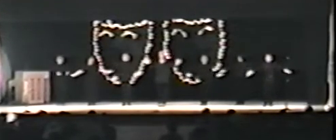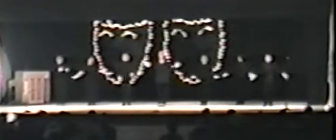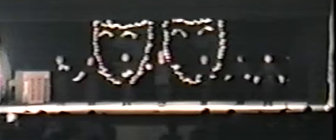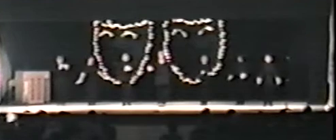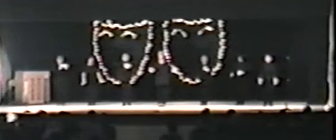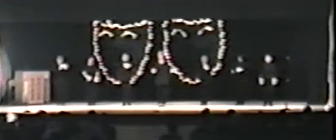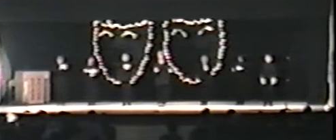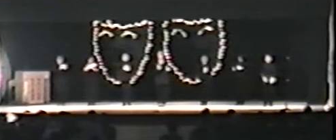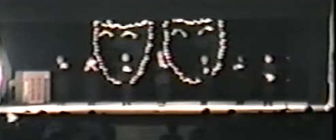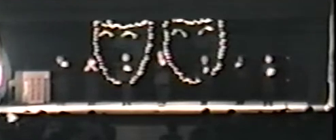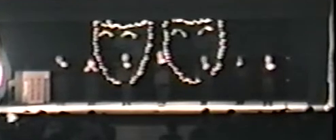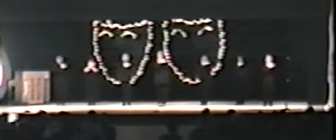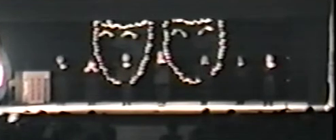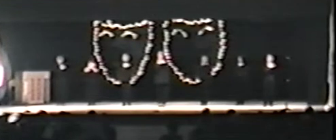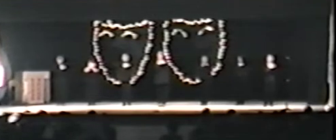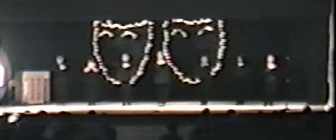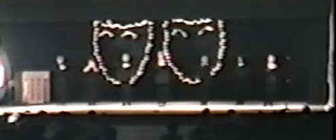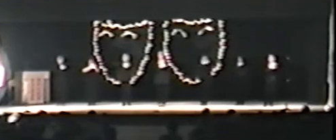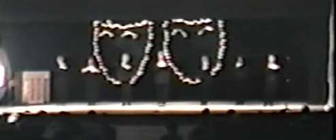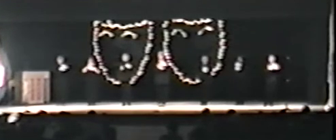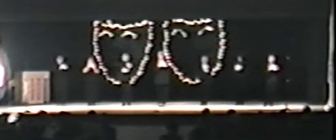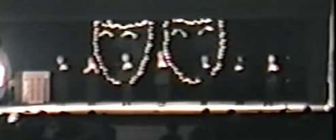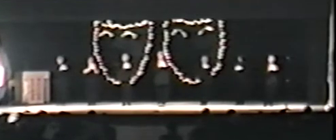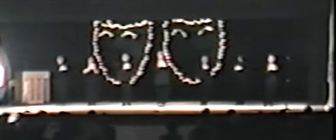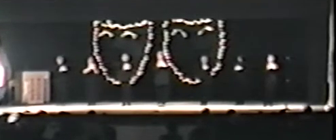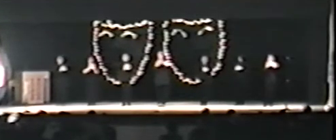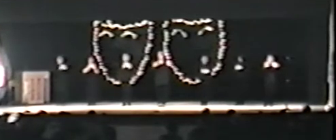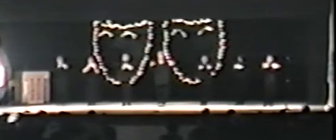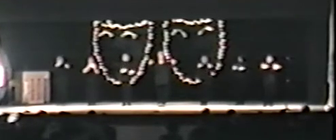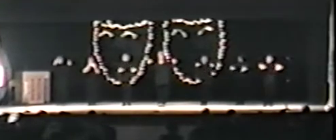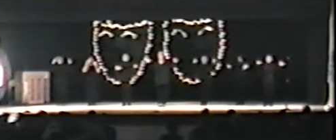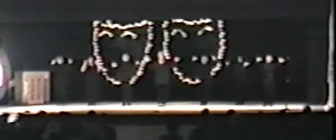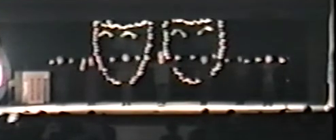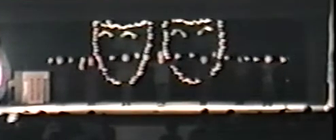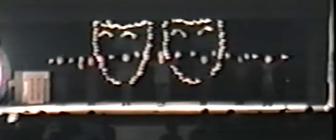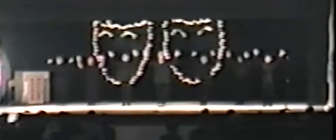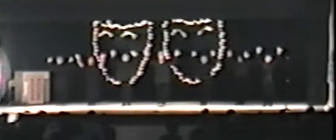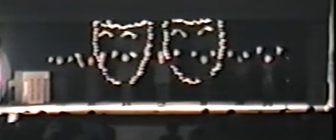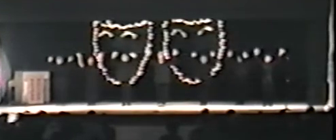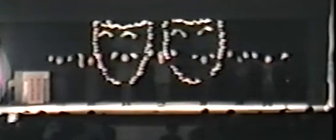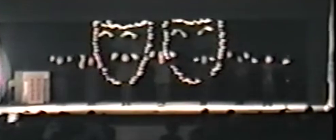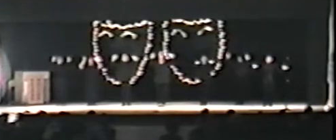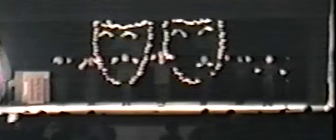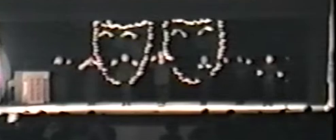love of all is happening to me.